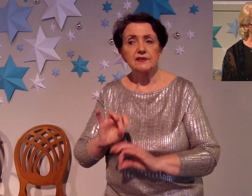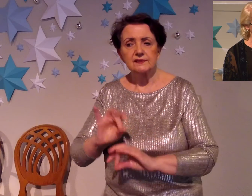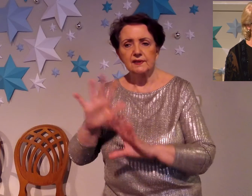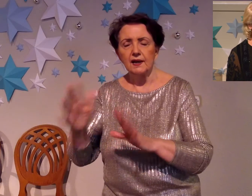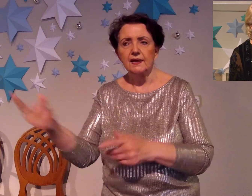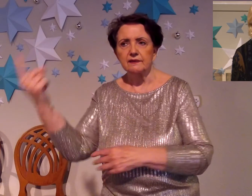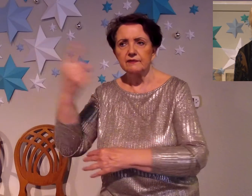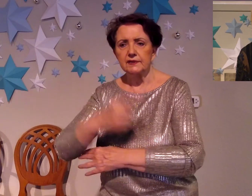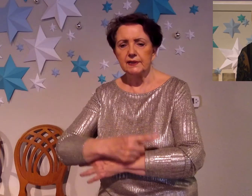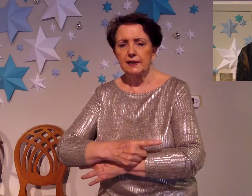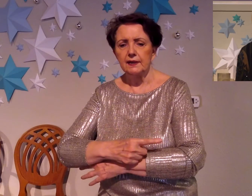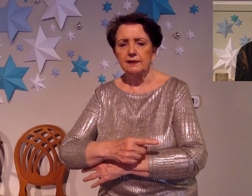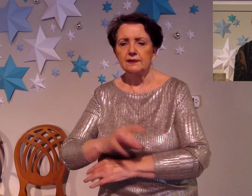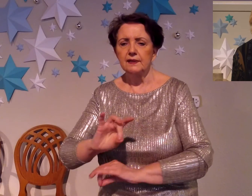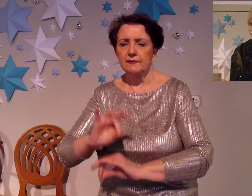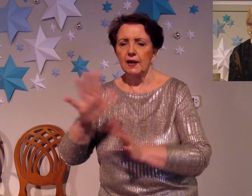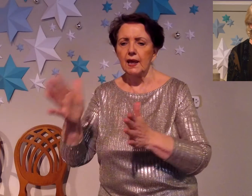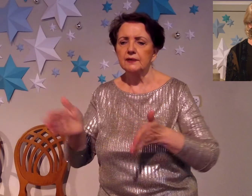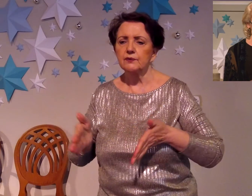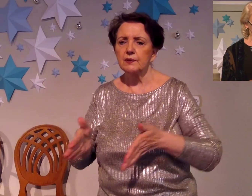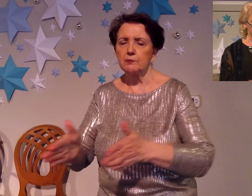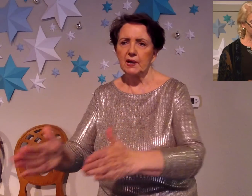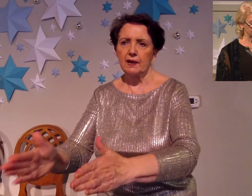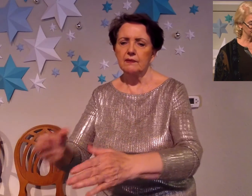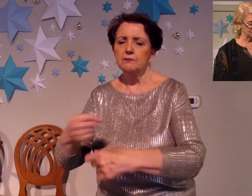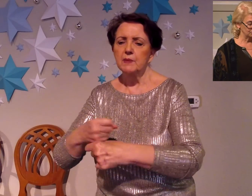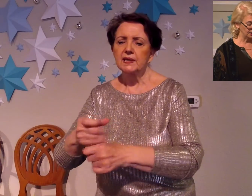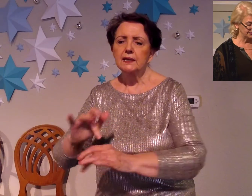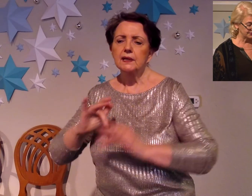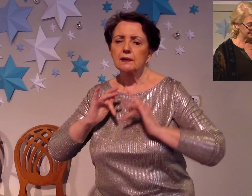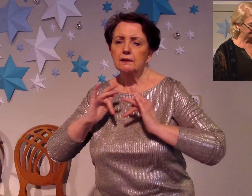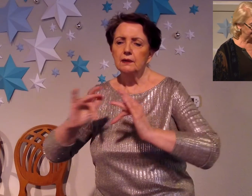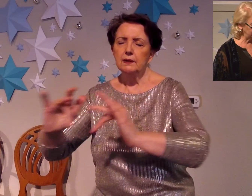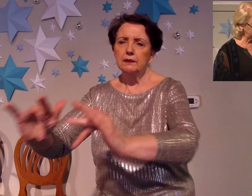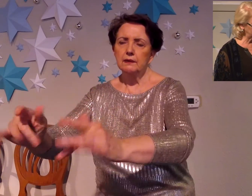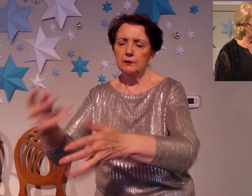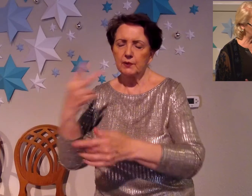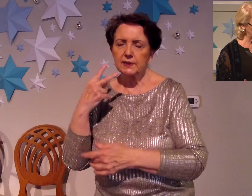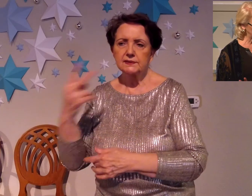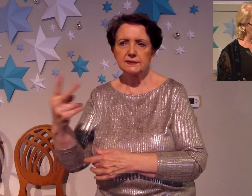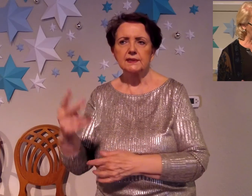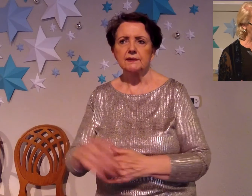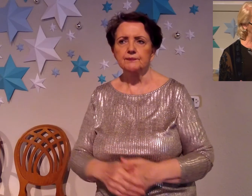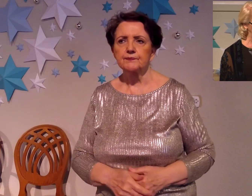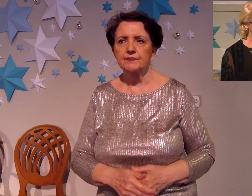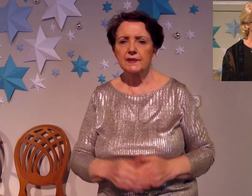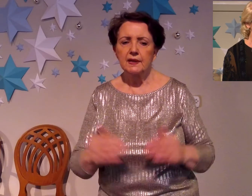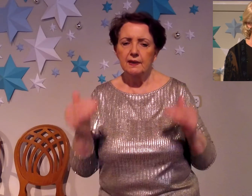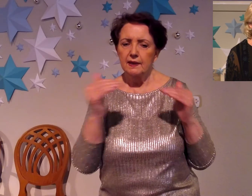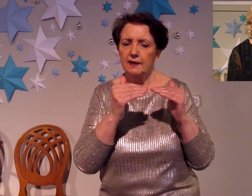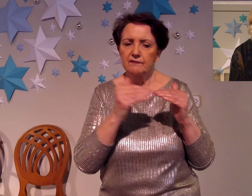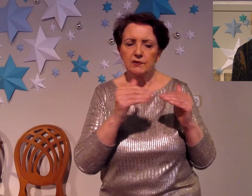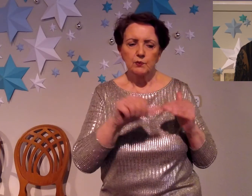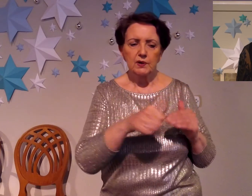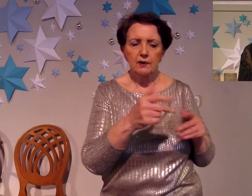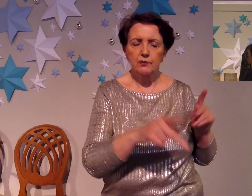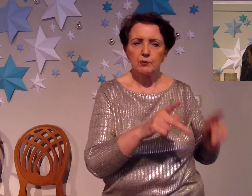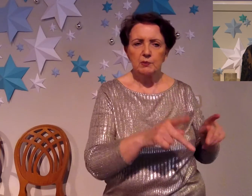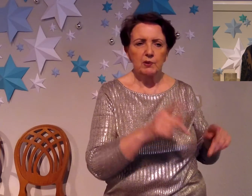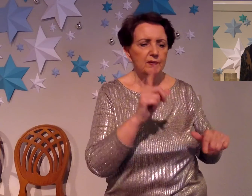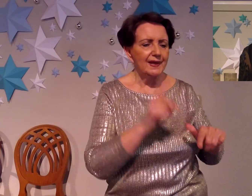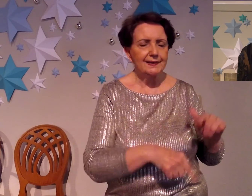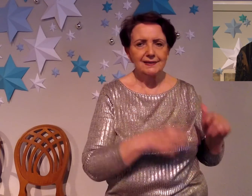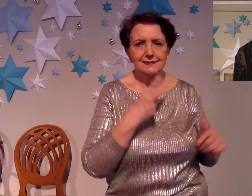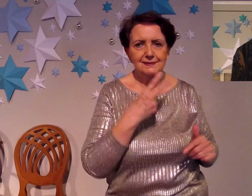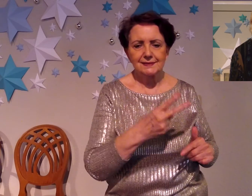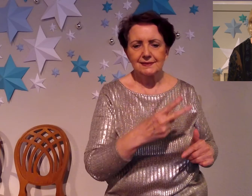and the light on our way, making the way clearly visible to us, even when to all others it may be